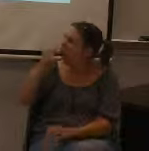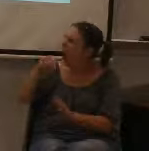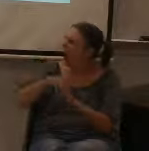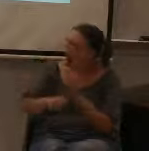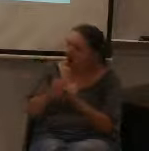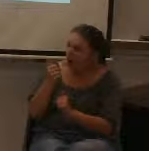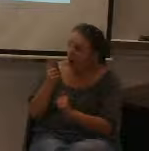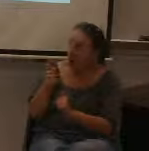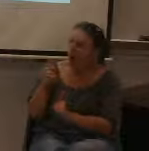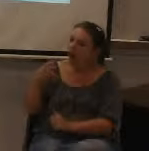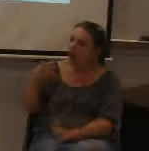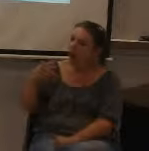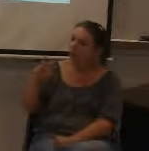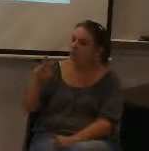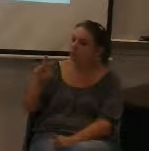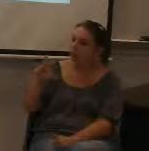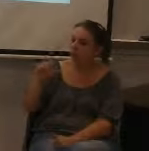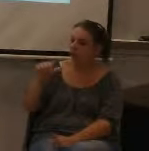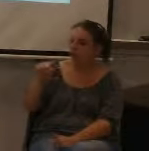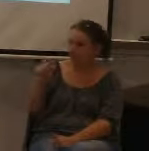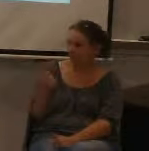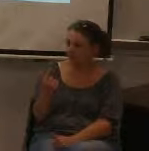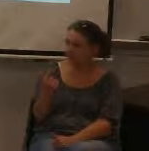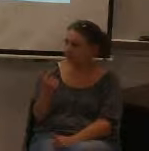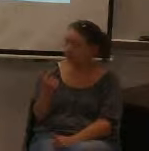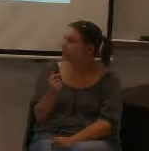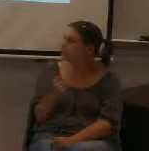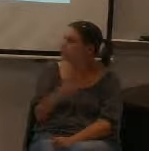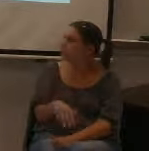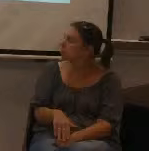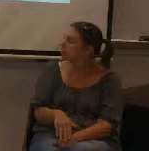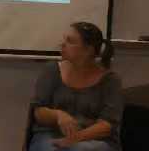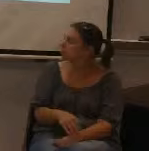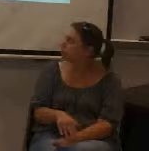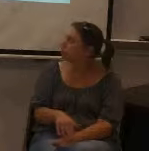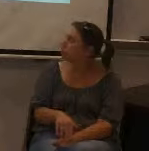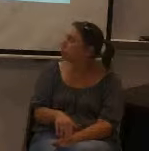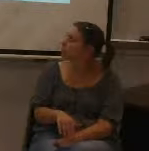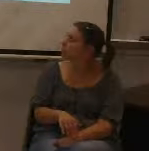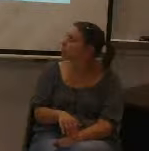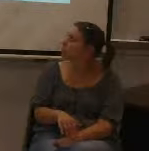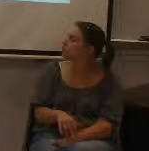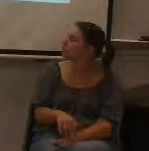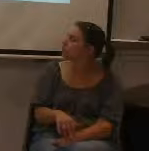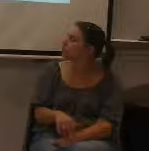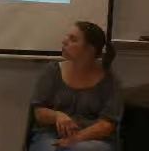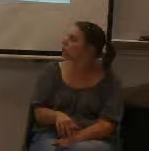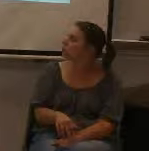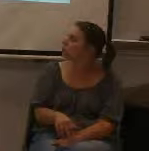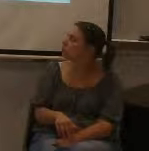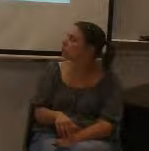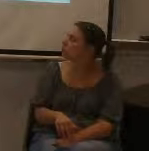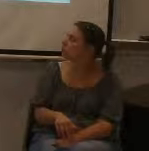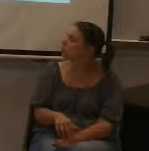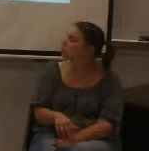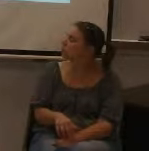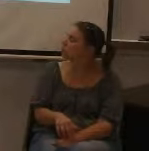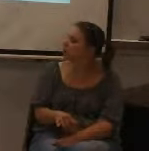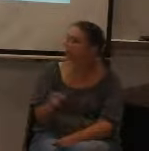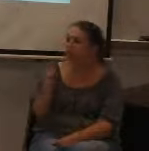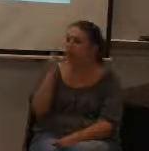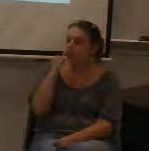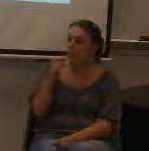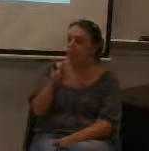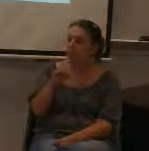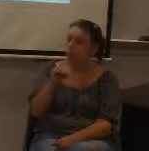is percolating down. It is infiltrating and percolating. So you can infiltrate and then evapotranspirate if the roots get it before it goes